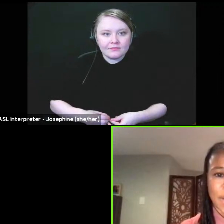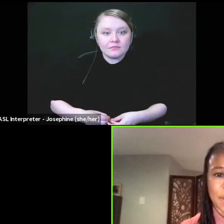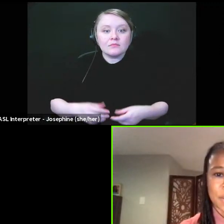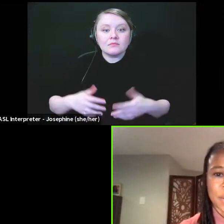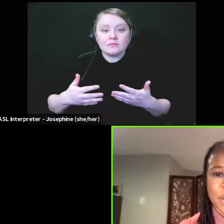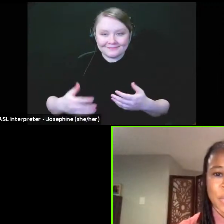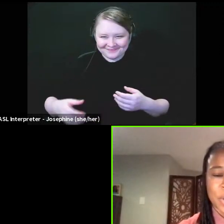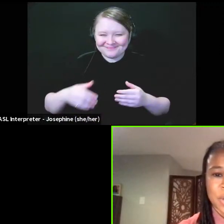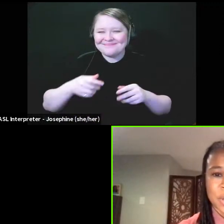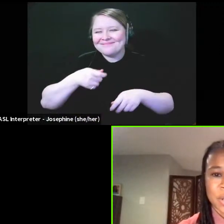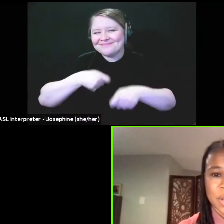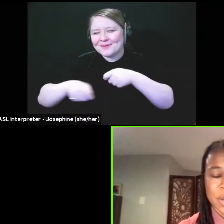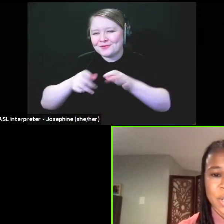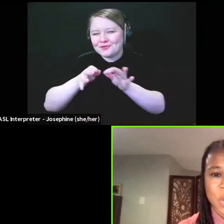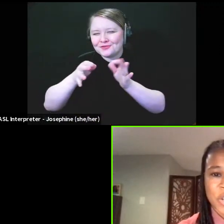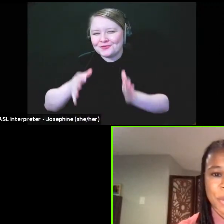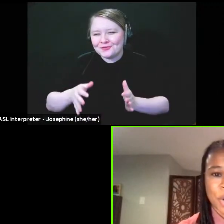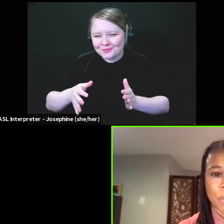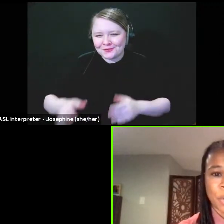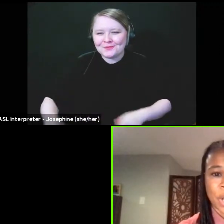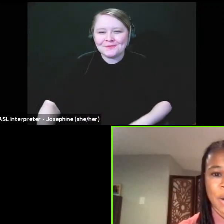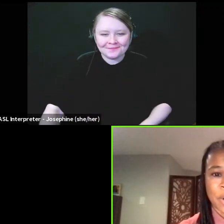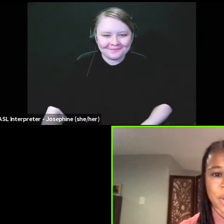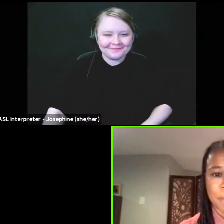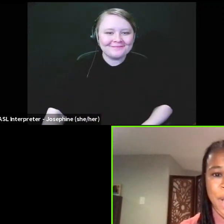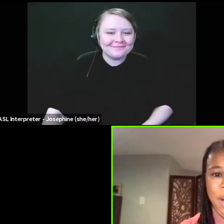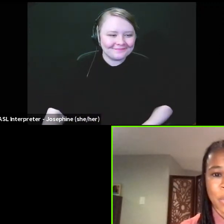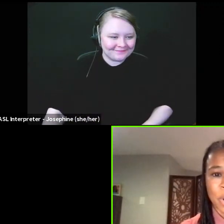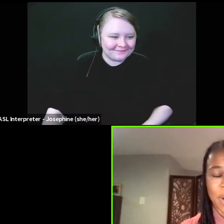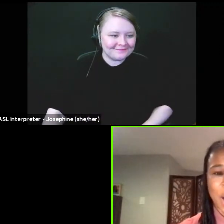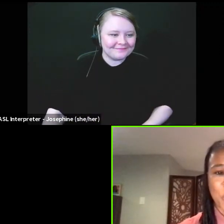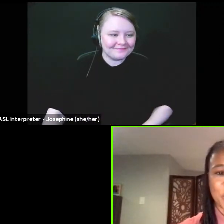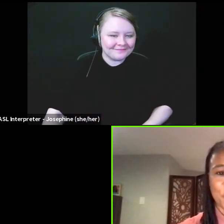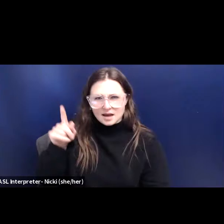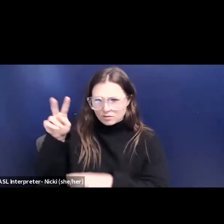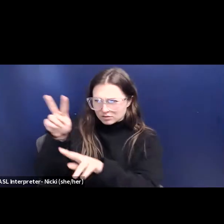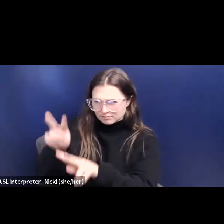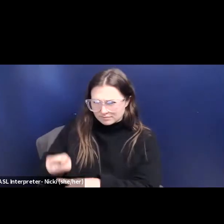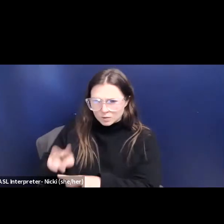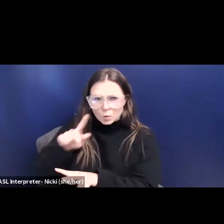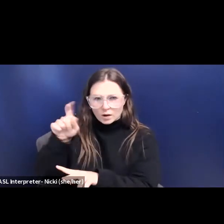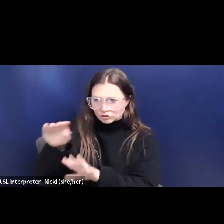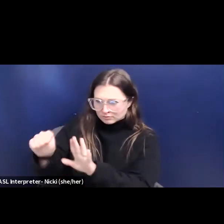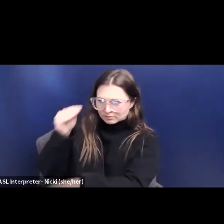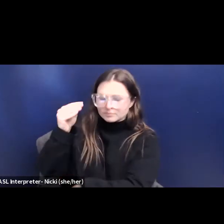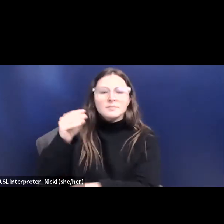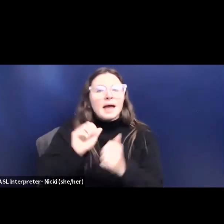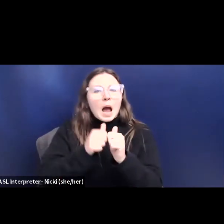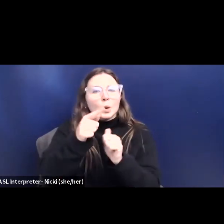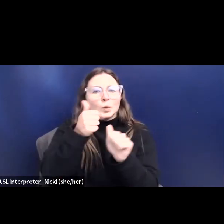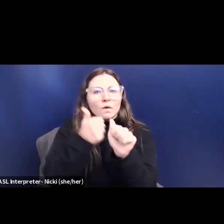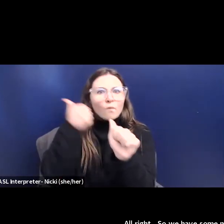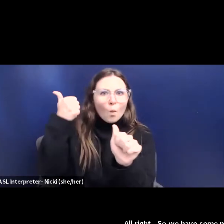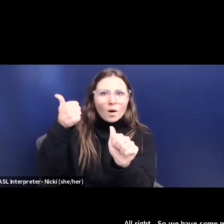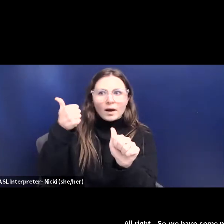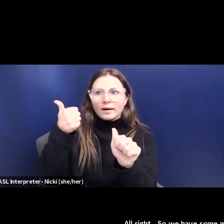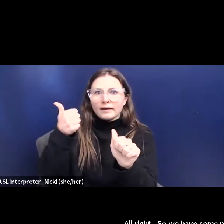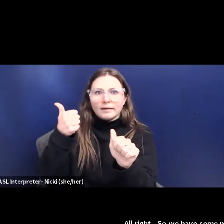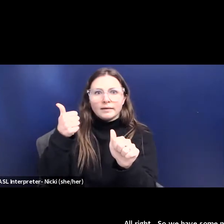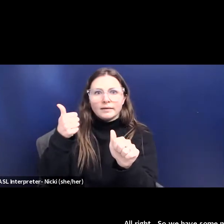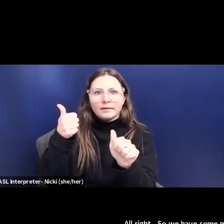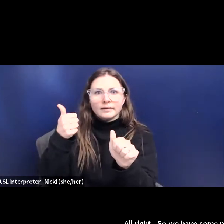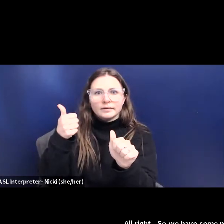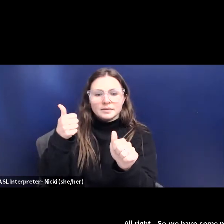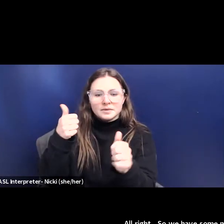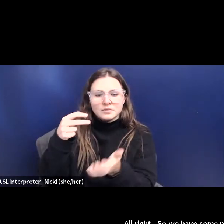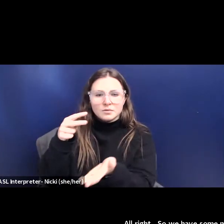All right, so this question I'm going to pull out is about how we avoid slipping into co-optation, which I think is